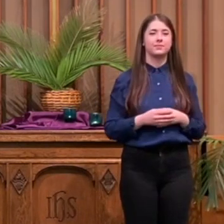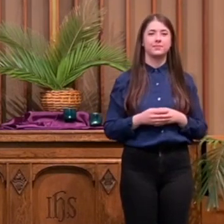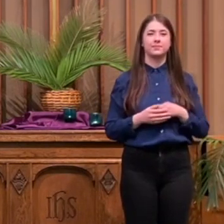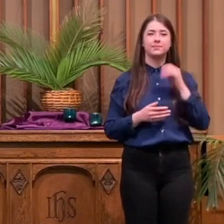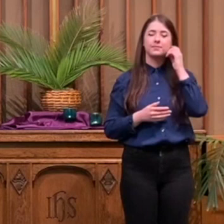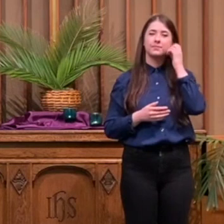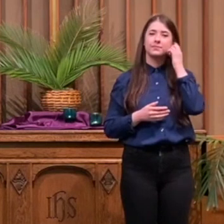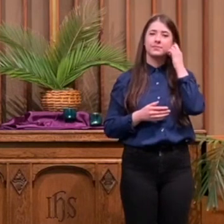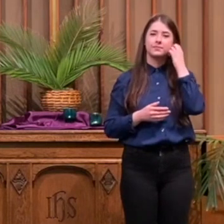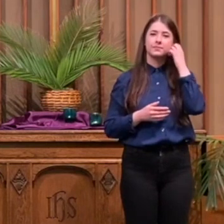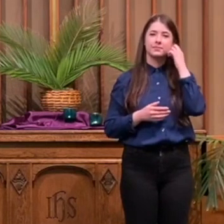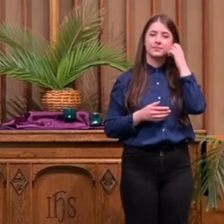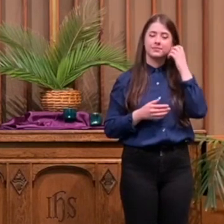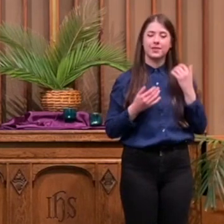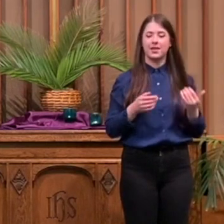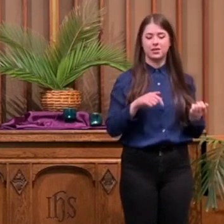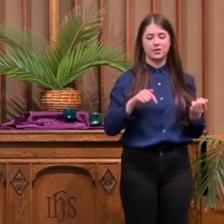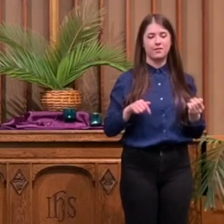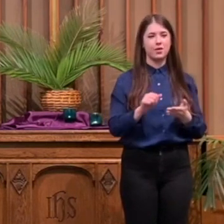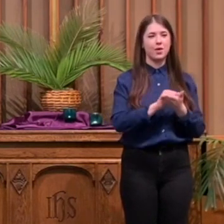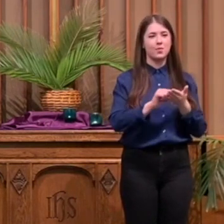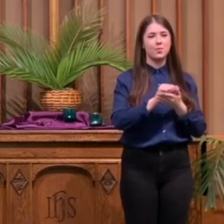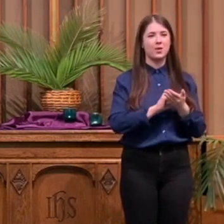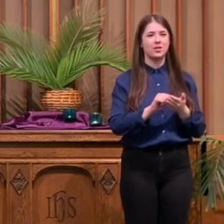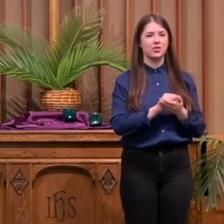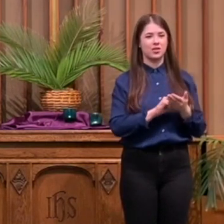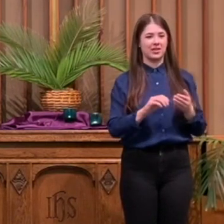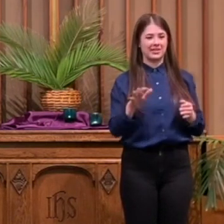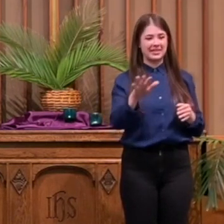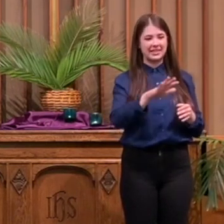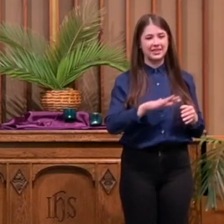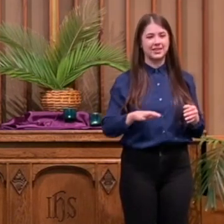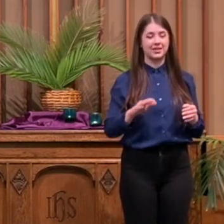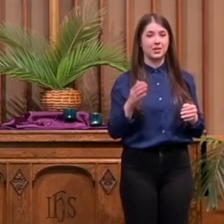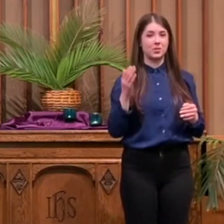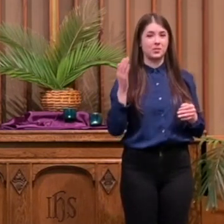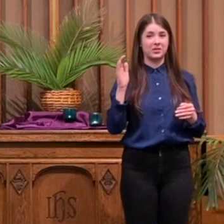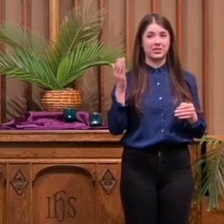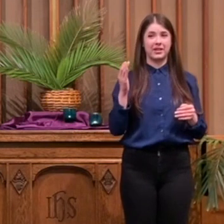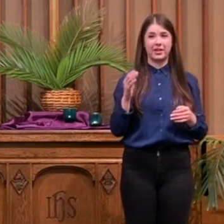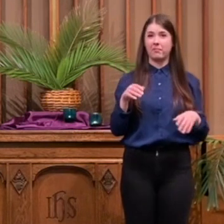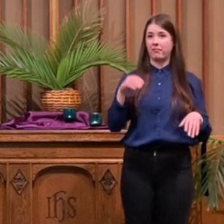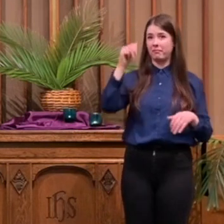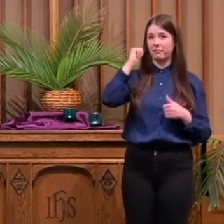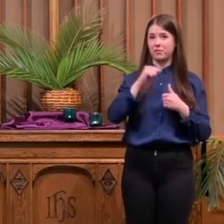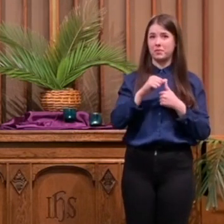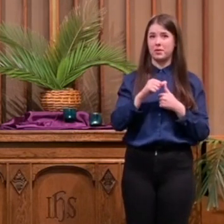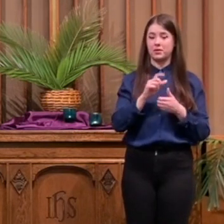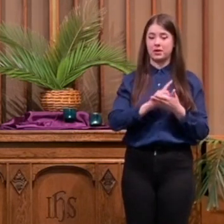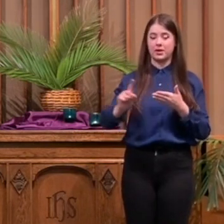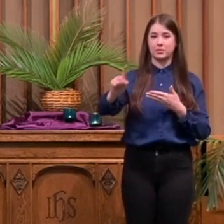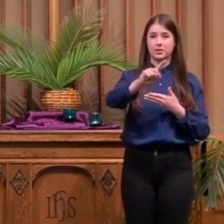And this foot washing scene will feel a bit familiar next week, because on